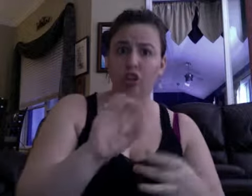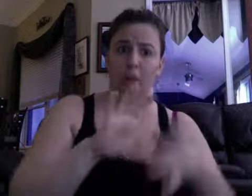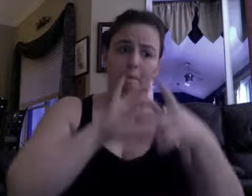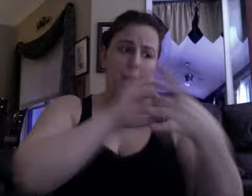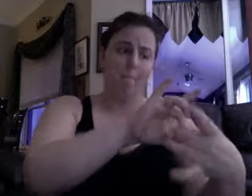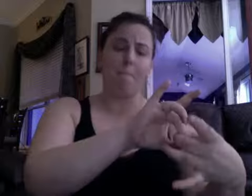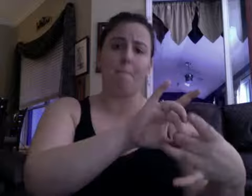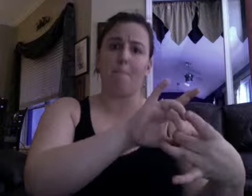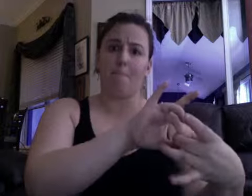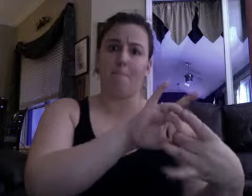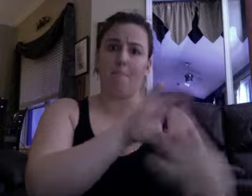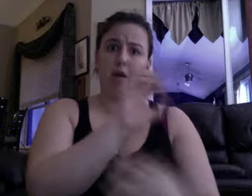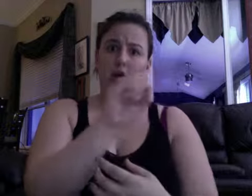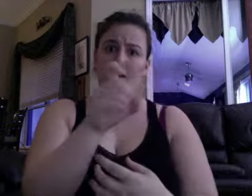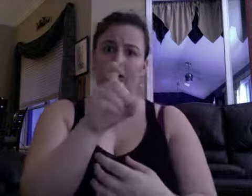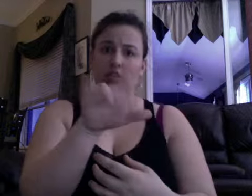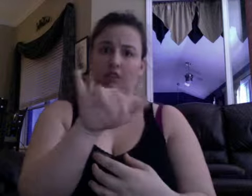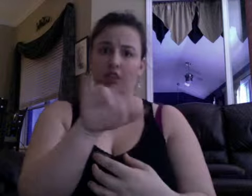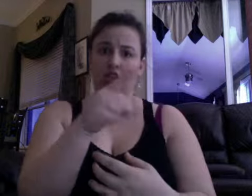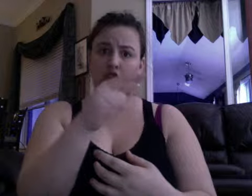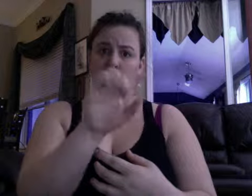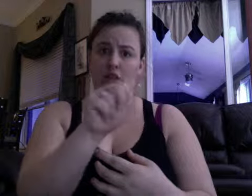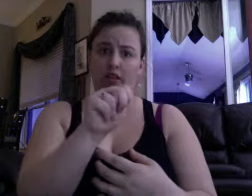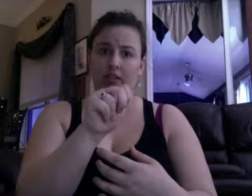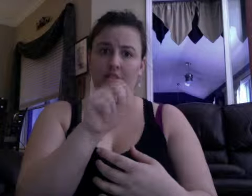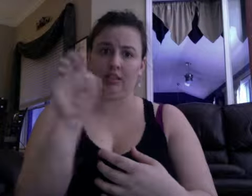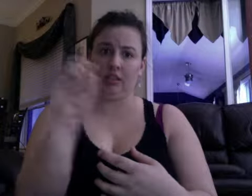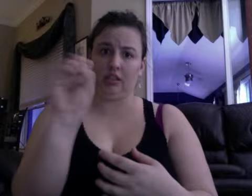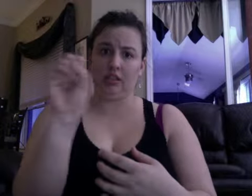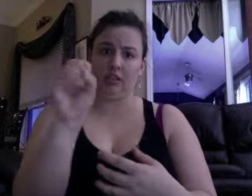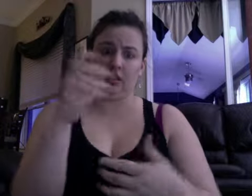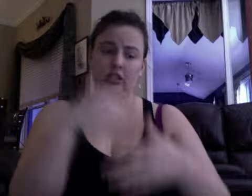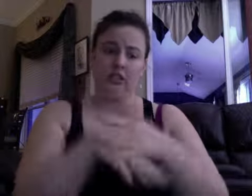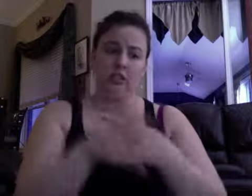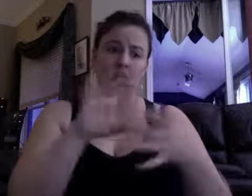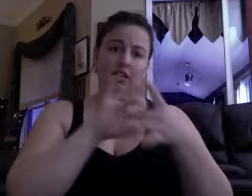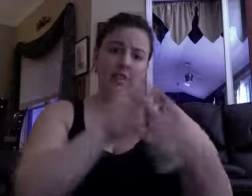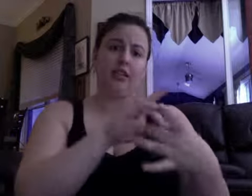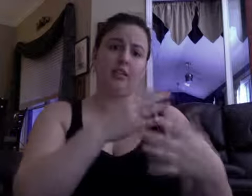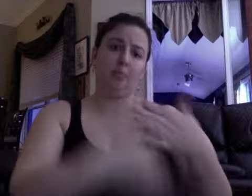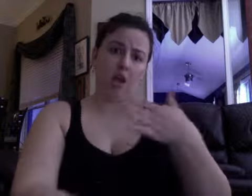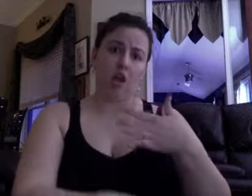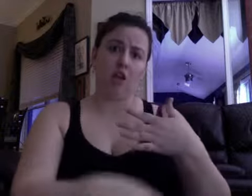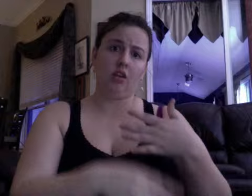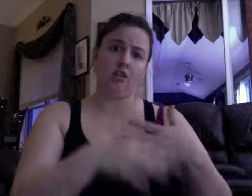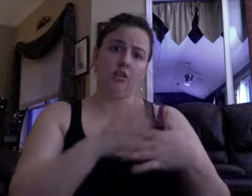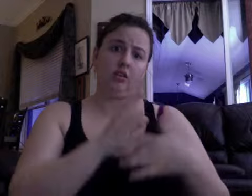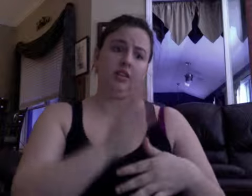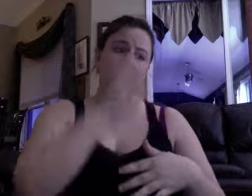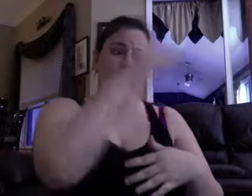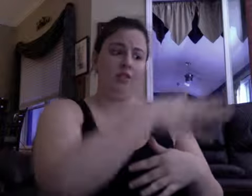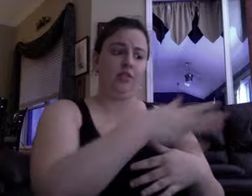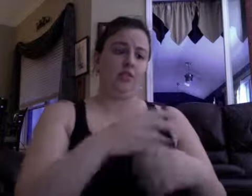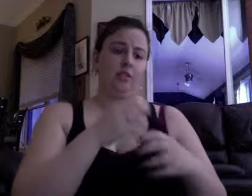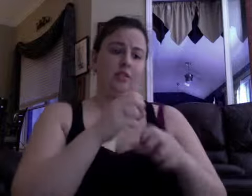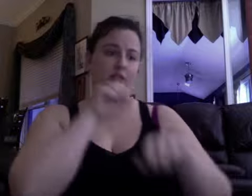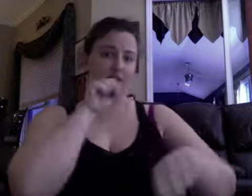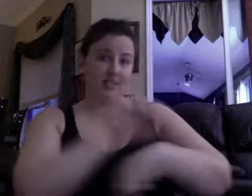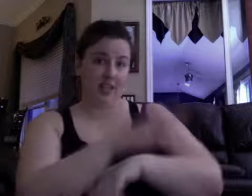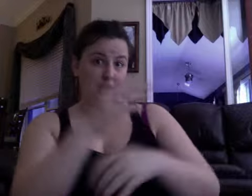separate, and it sends all of the blood to our muscles and to our body when